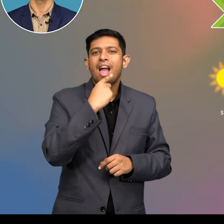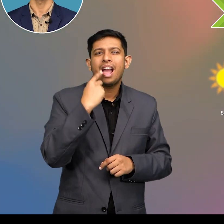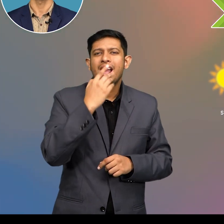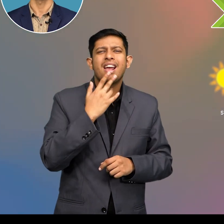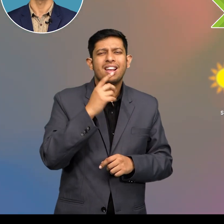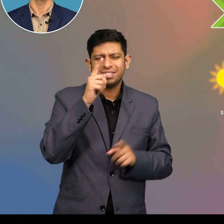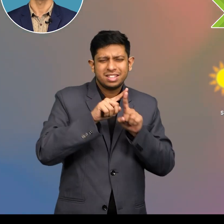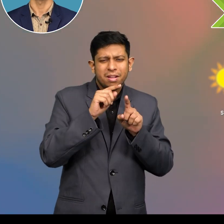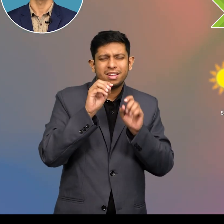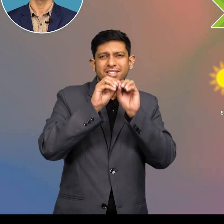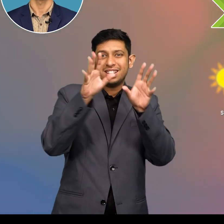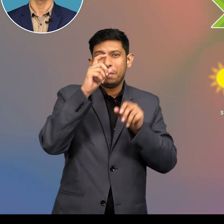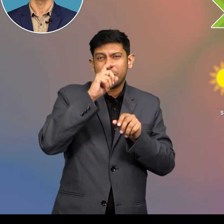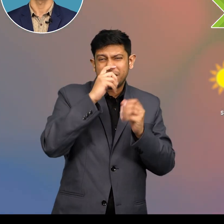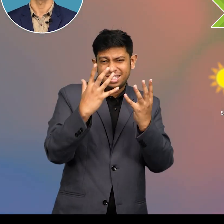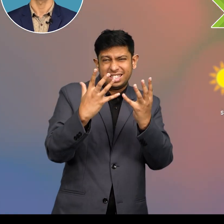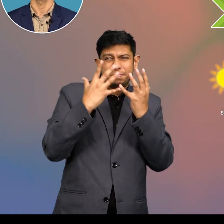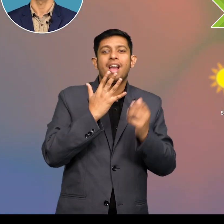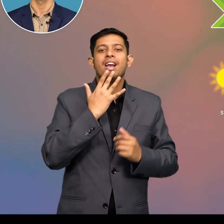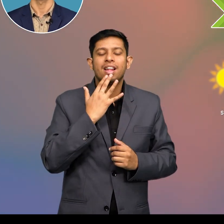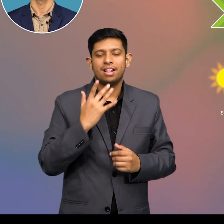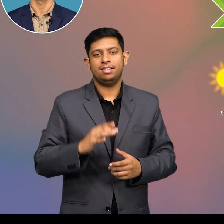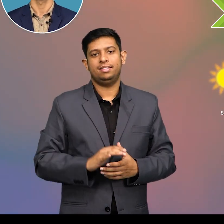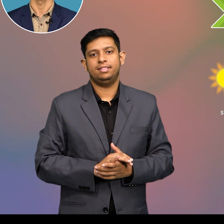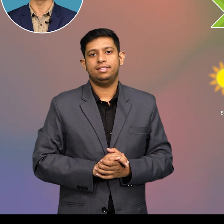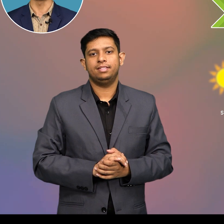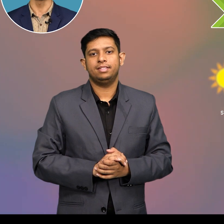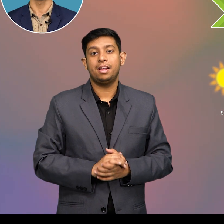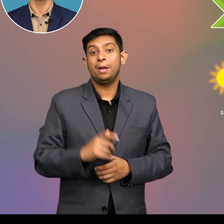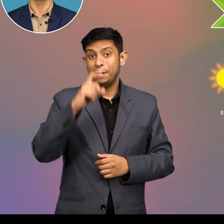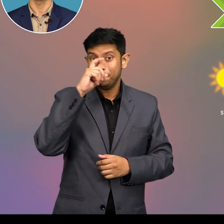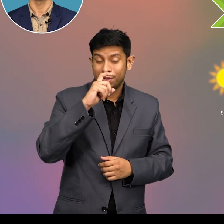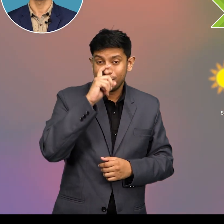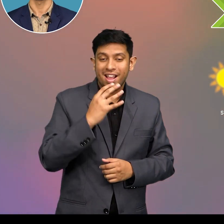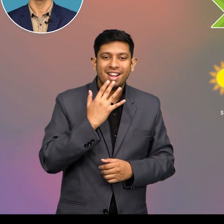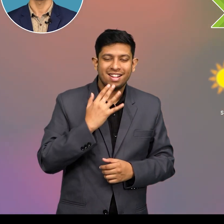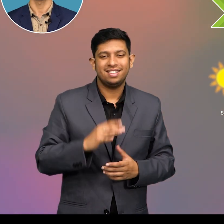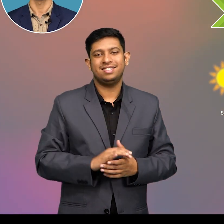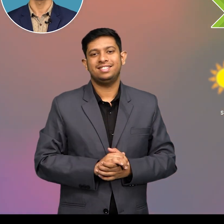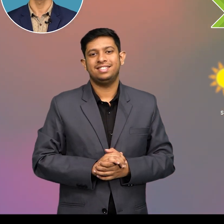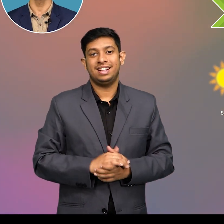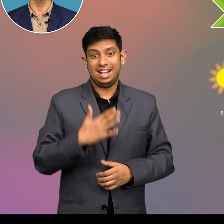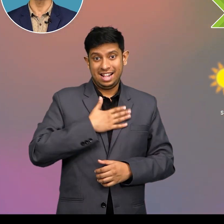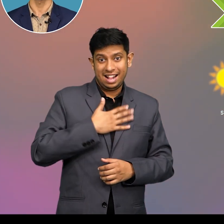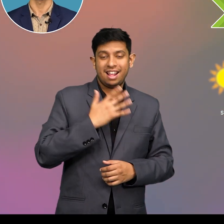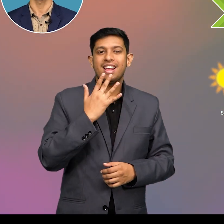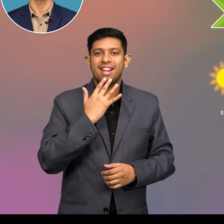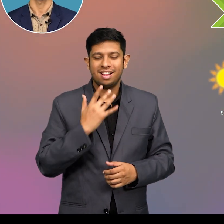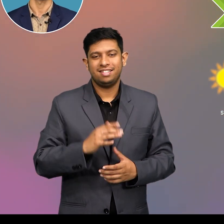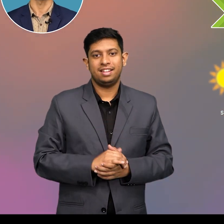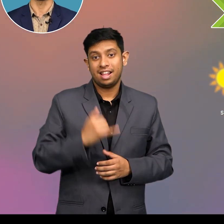Blue, Green,